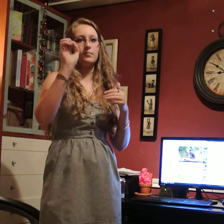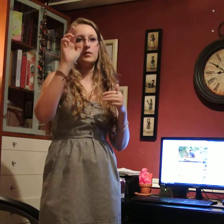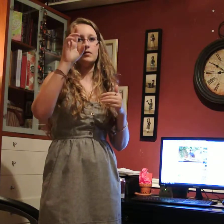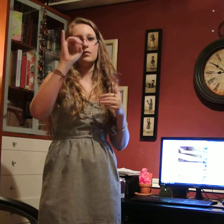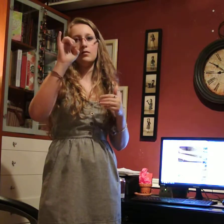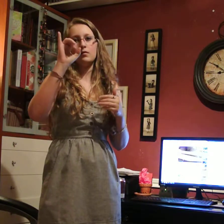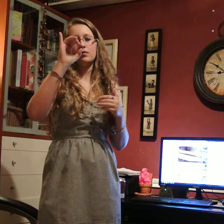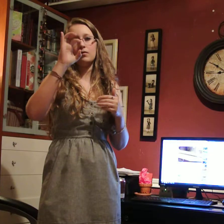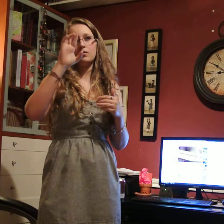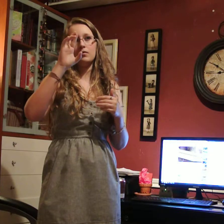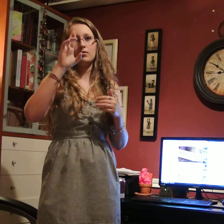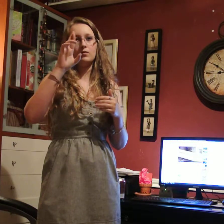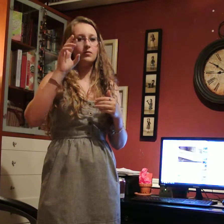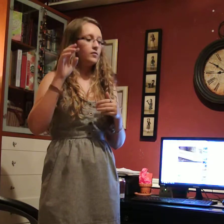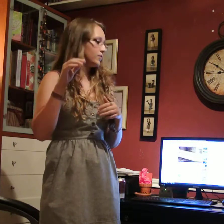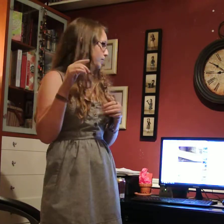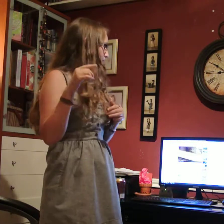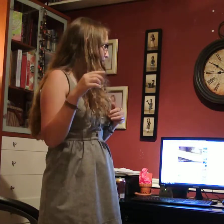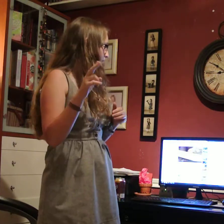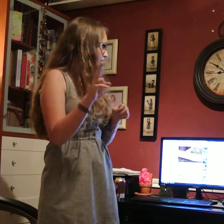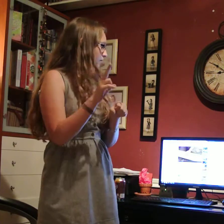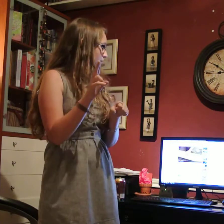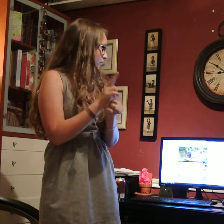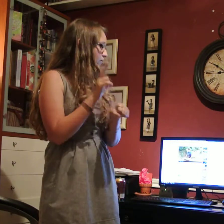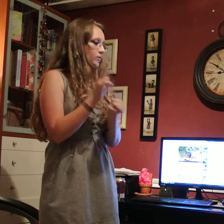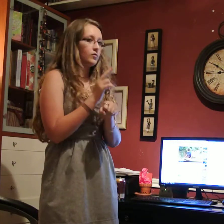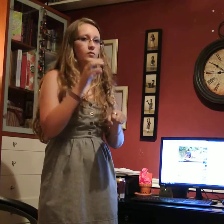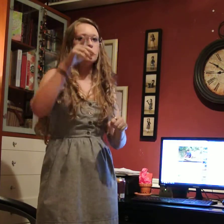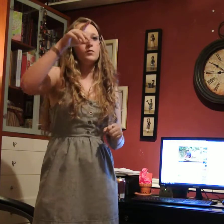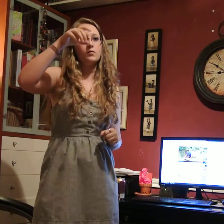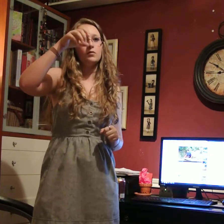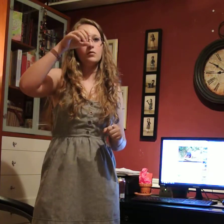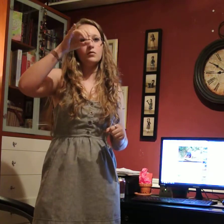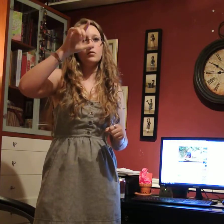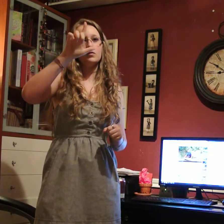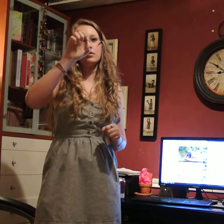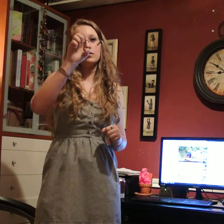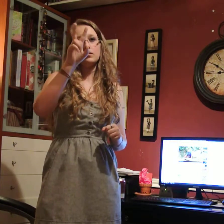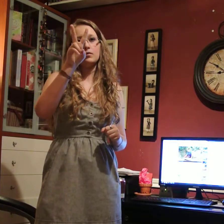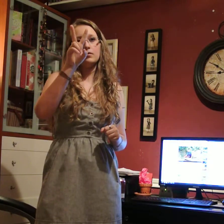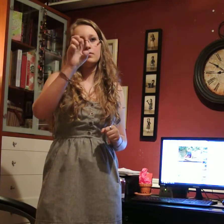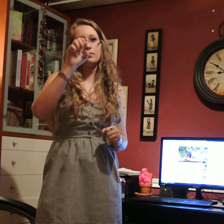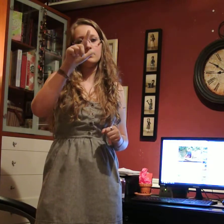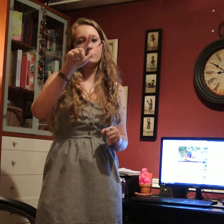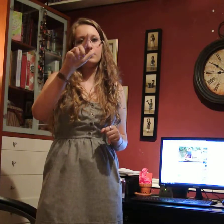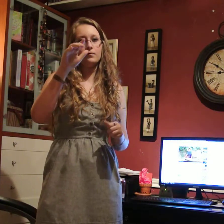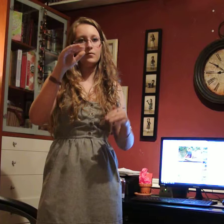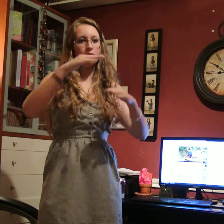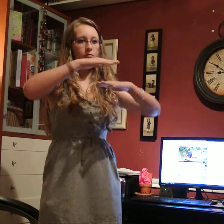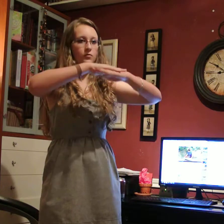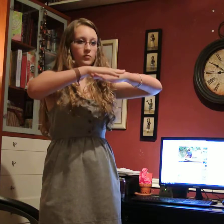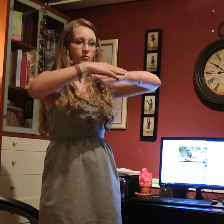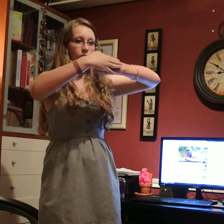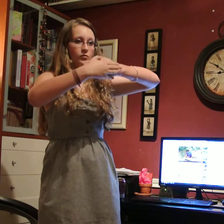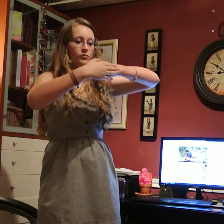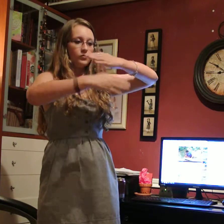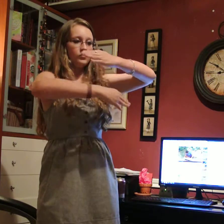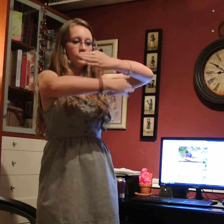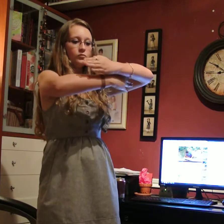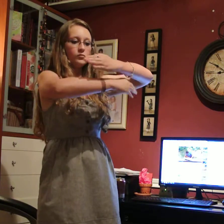my spirit level, and I also have the added bonus of having a retaining wall here as an additional anchor point. Now, as you can see, I've had